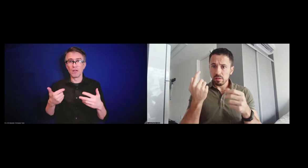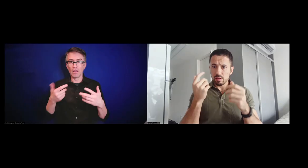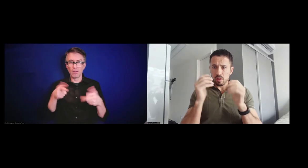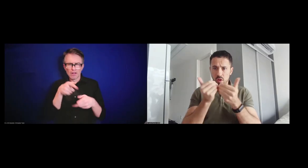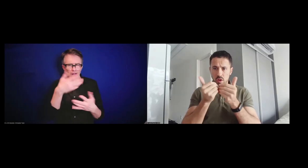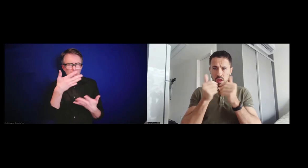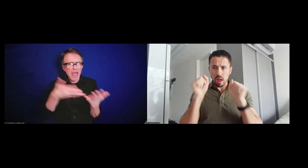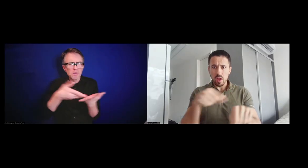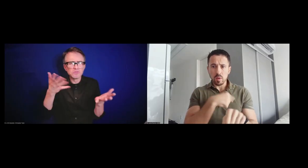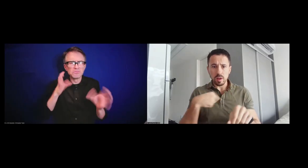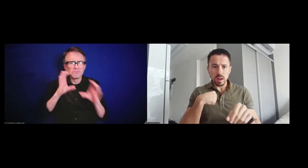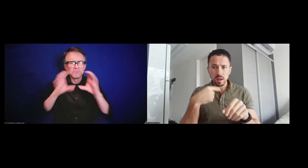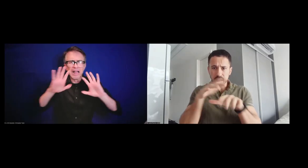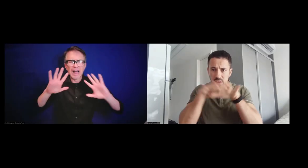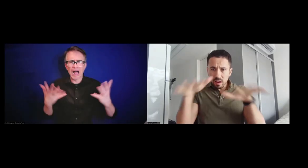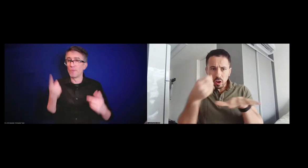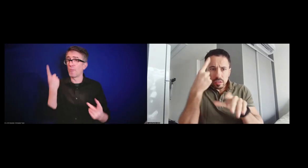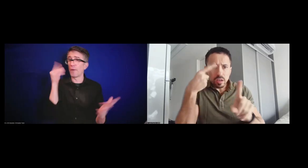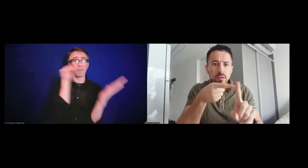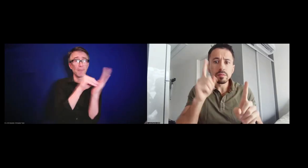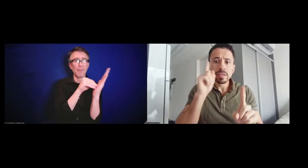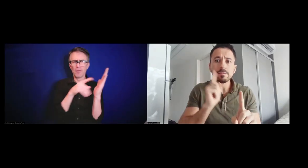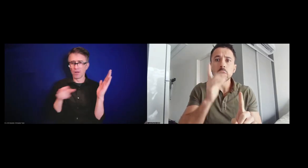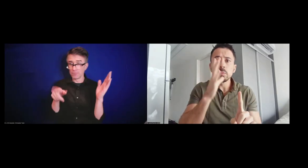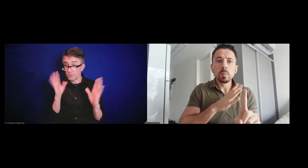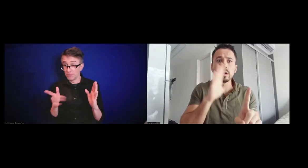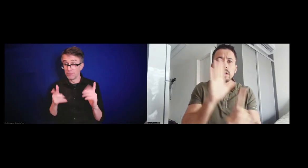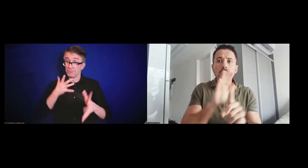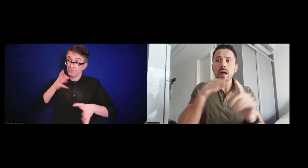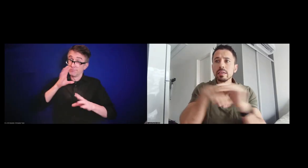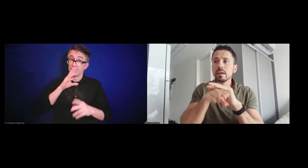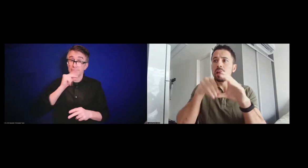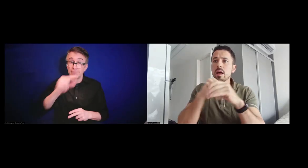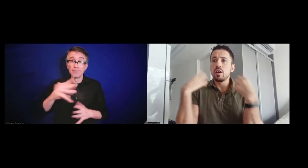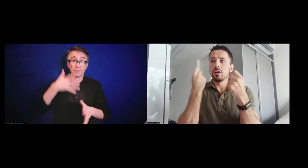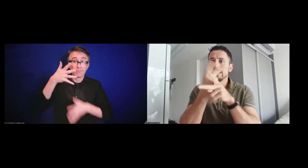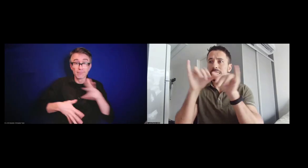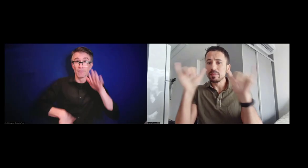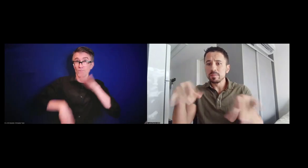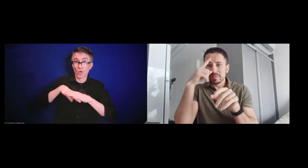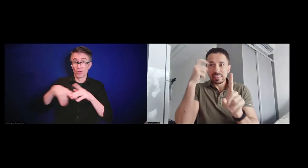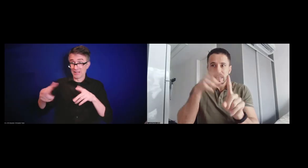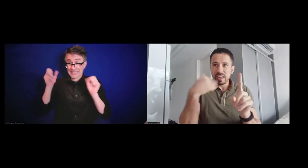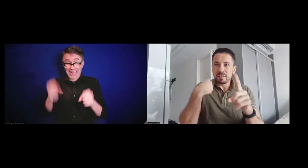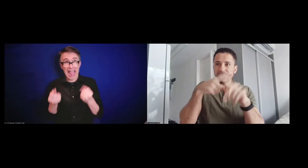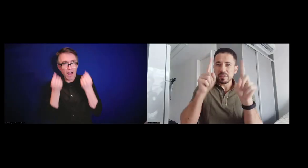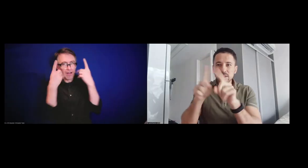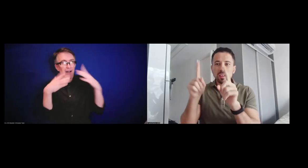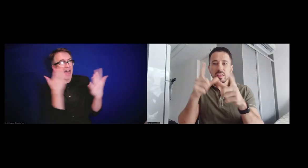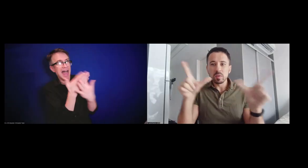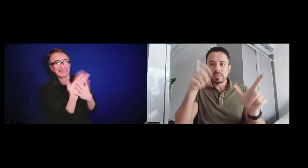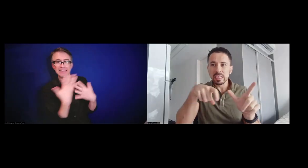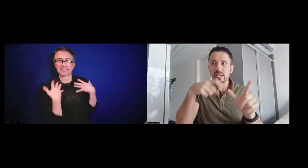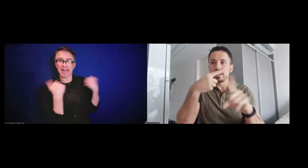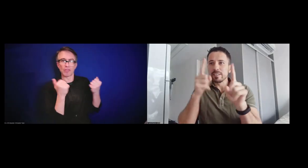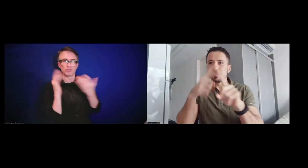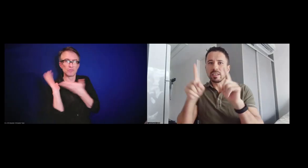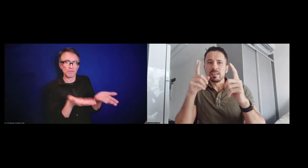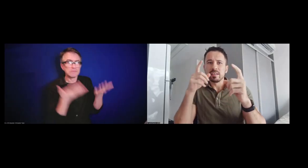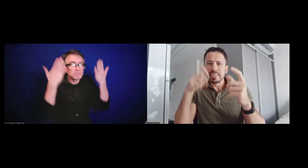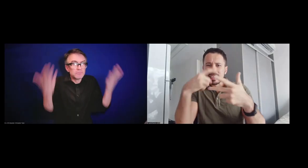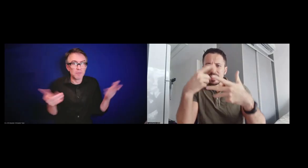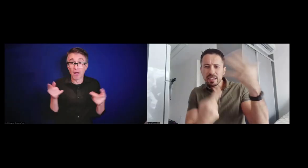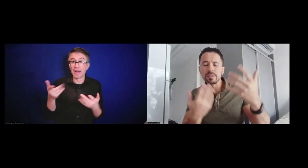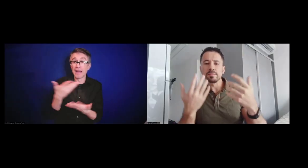we disaggregate that data to understand deaf women and what are they essentially, how is their access